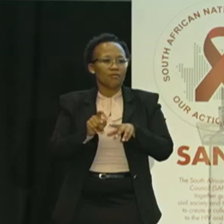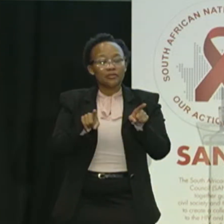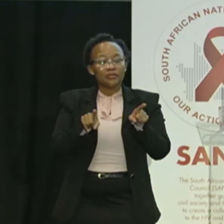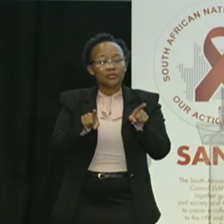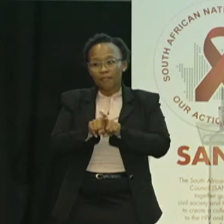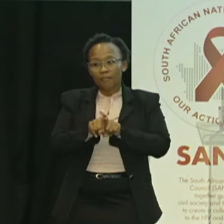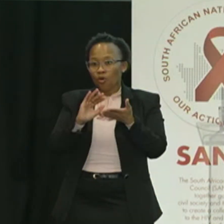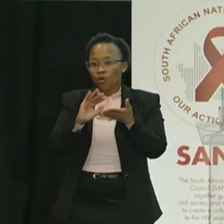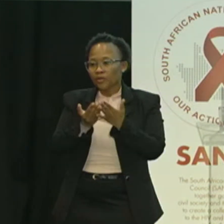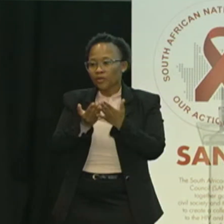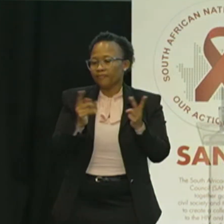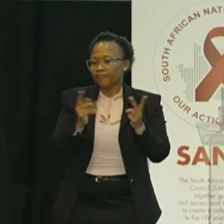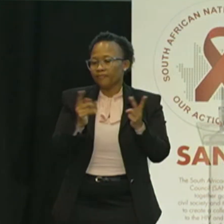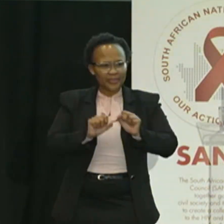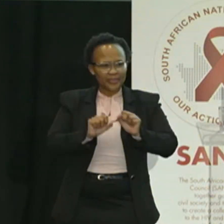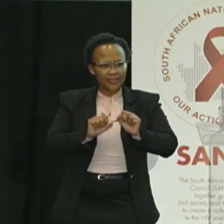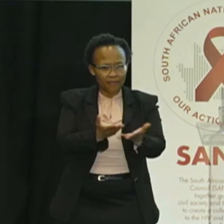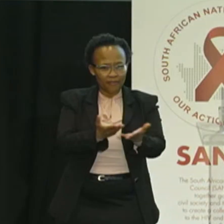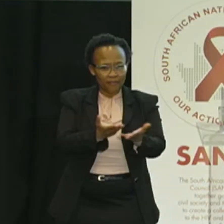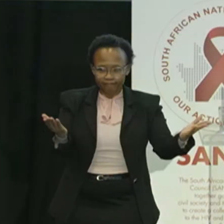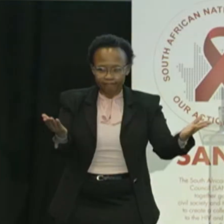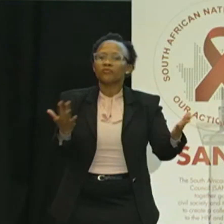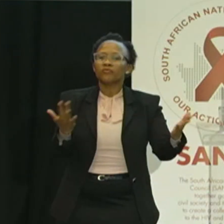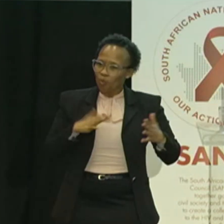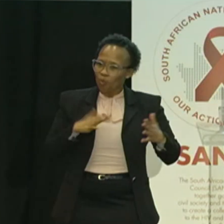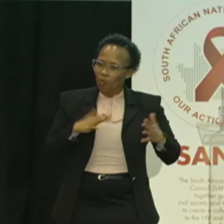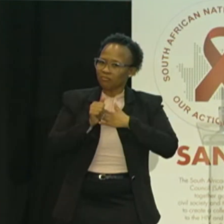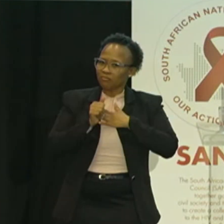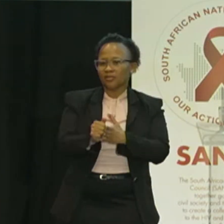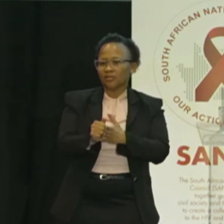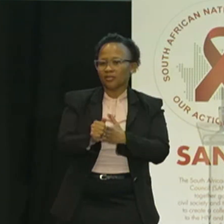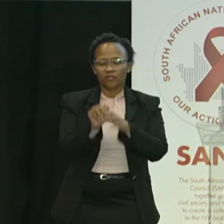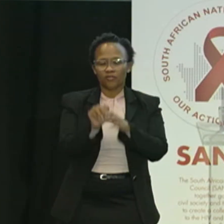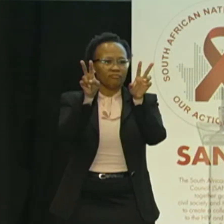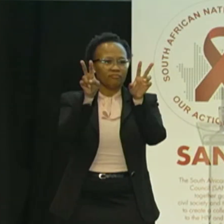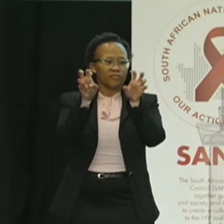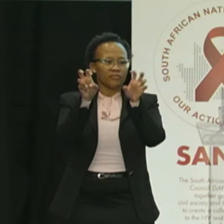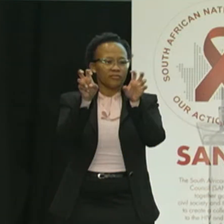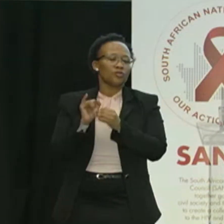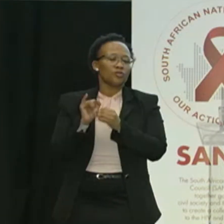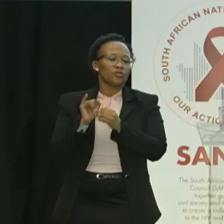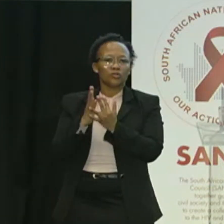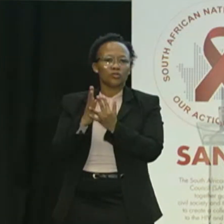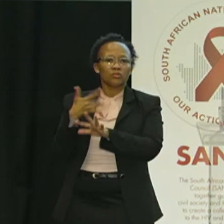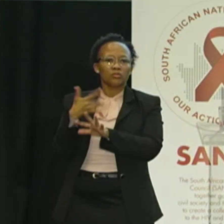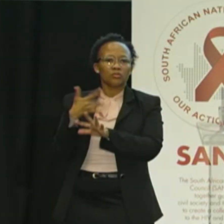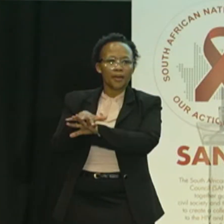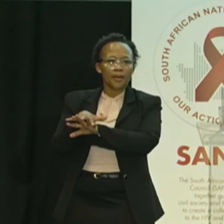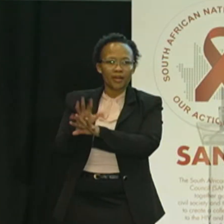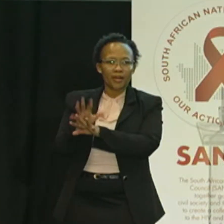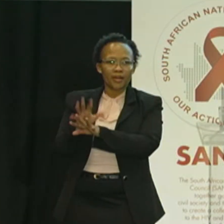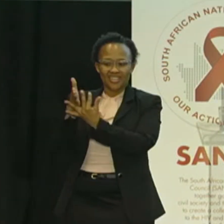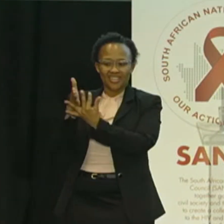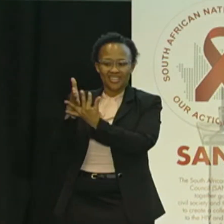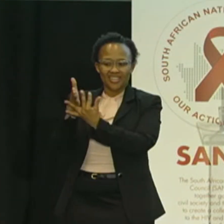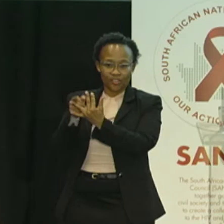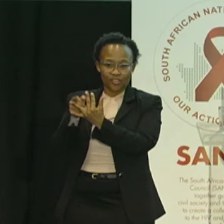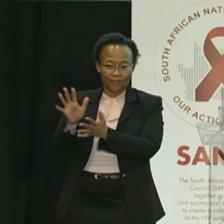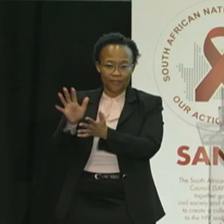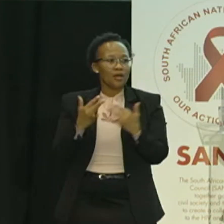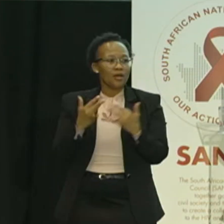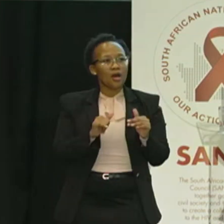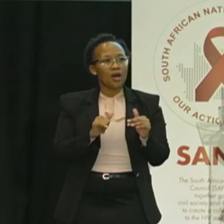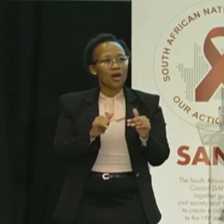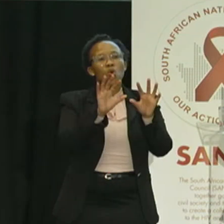and yourselves to lead when it comes to implementing the interventions. So this is where our partners such as